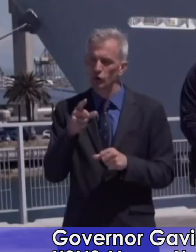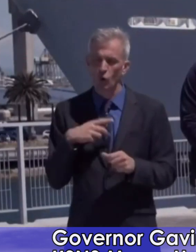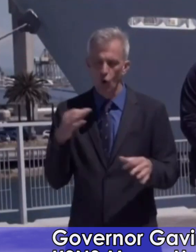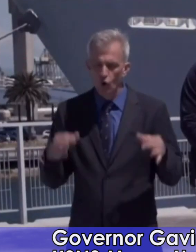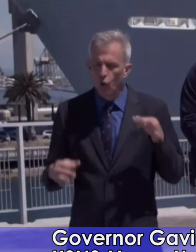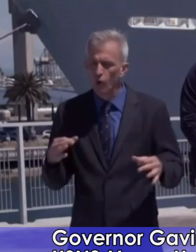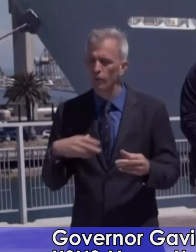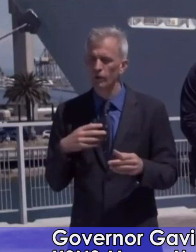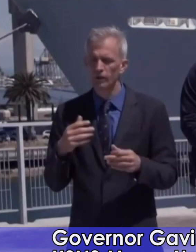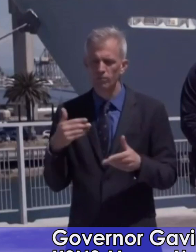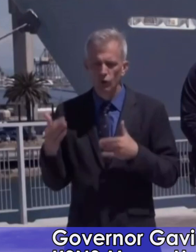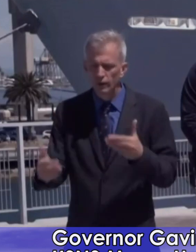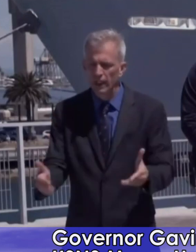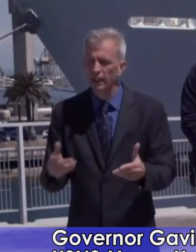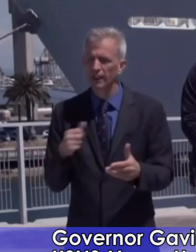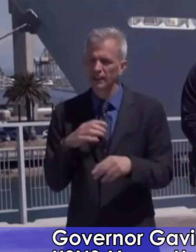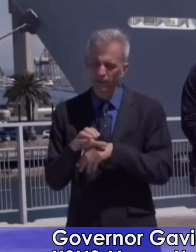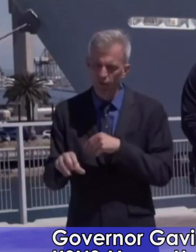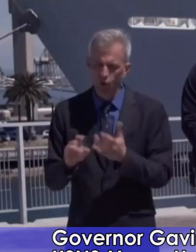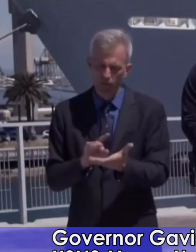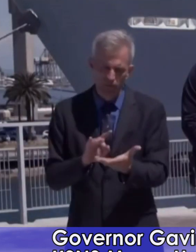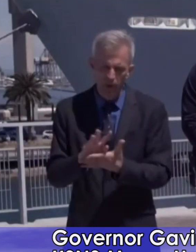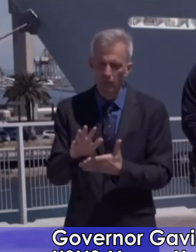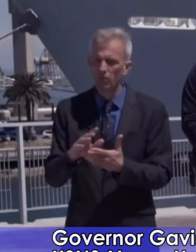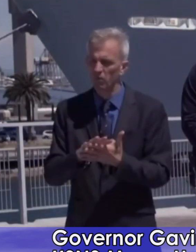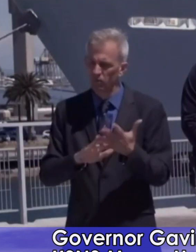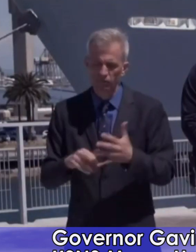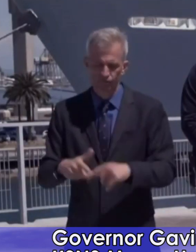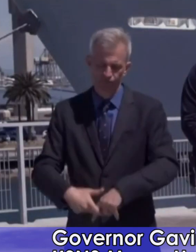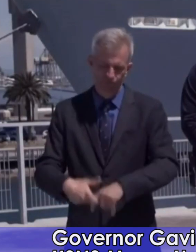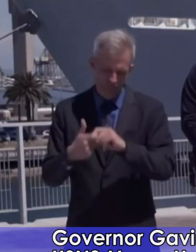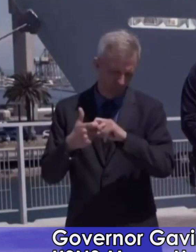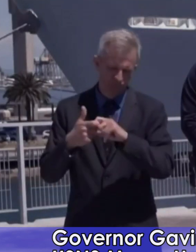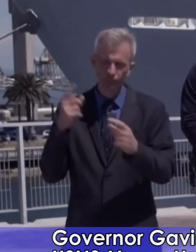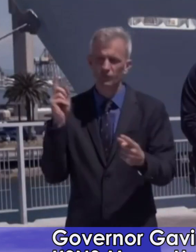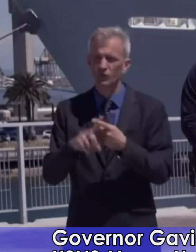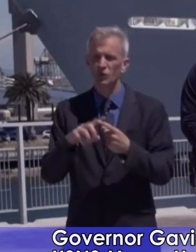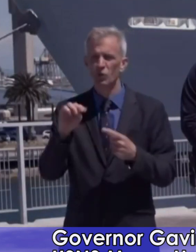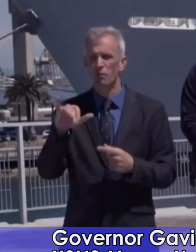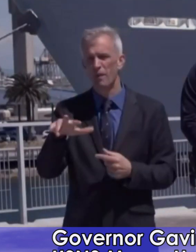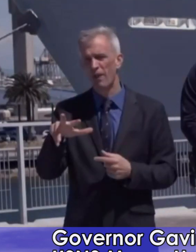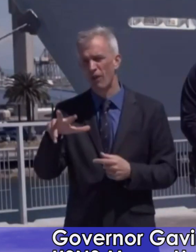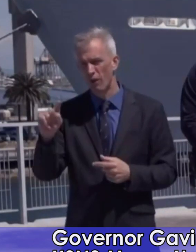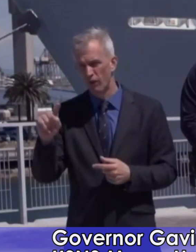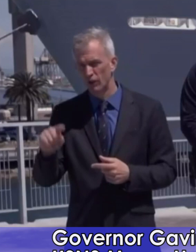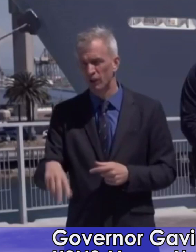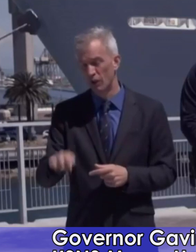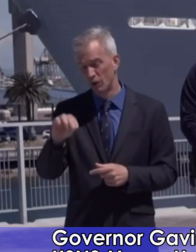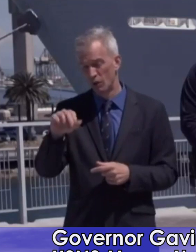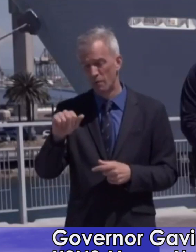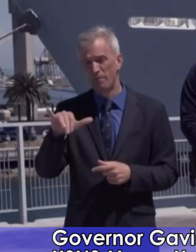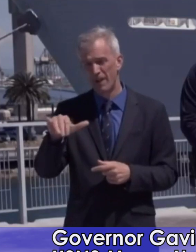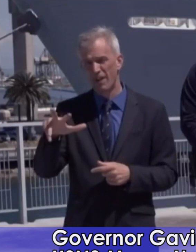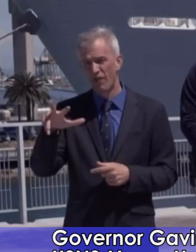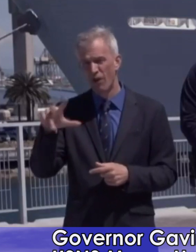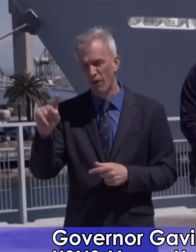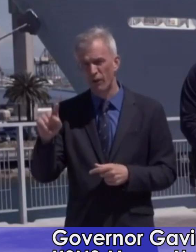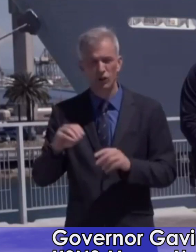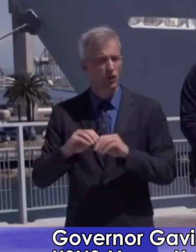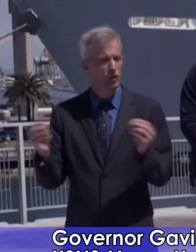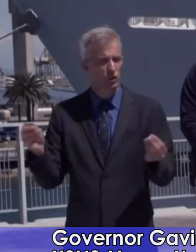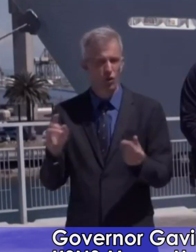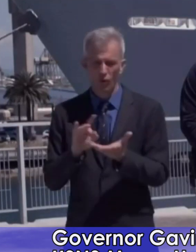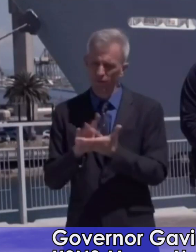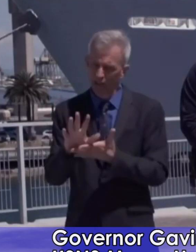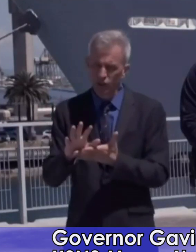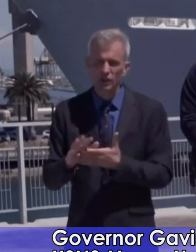for any evictions through May 31st. So for tenants, through May 31st, there will be no eviction